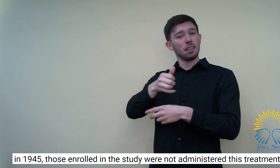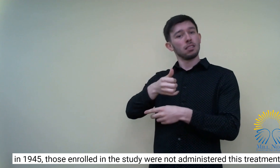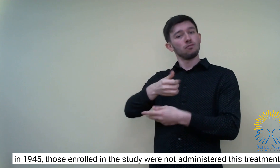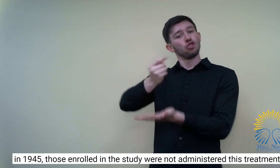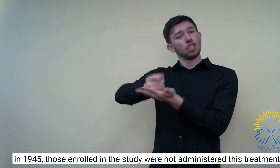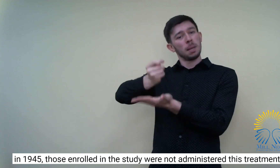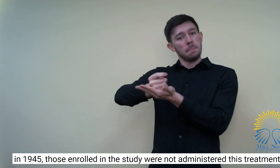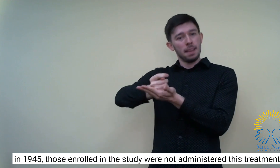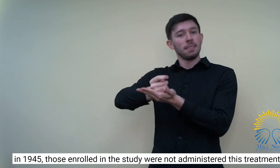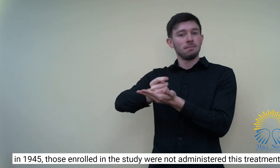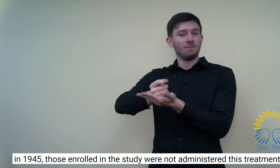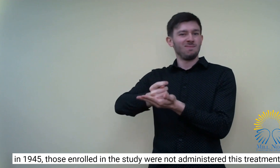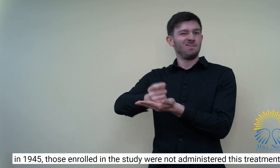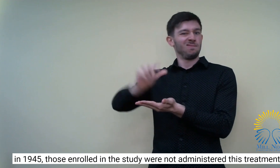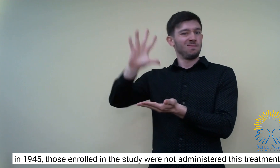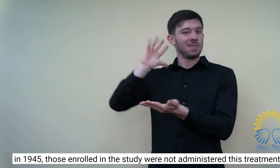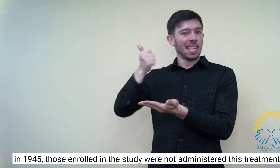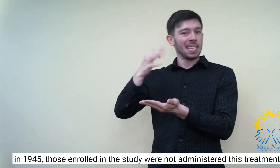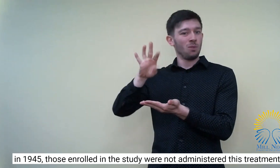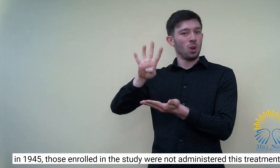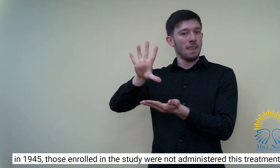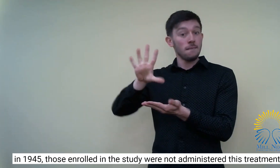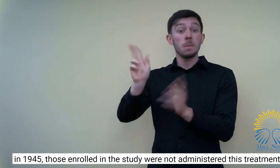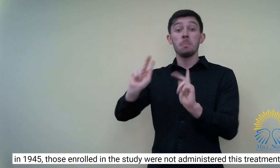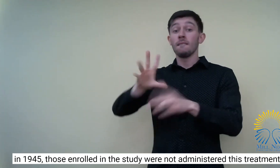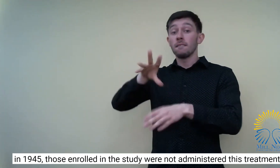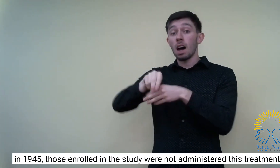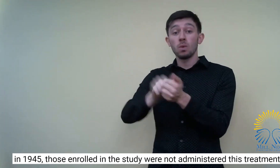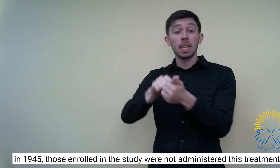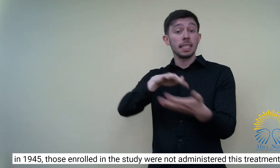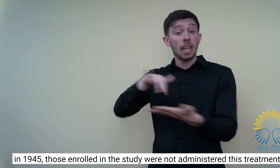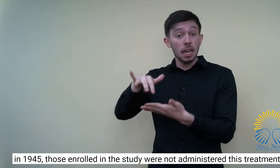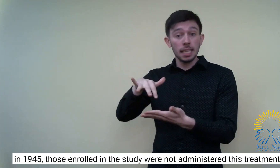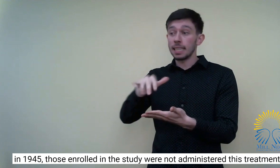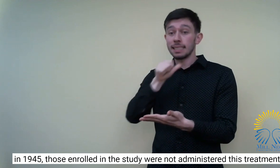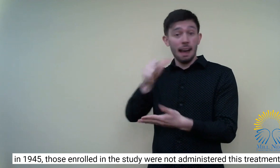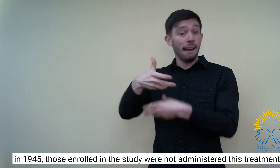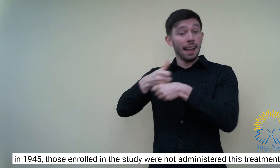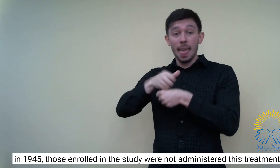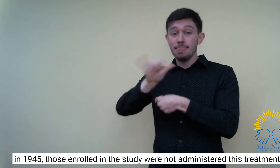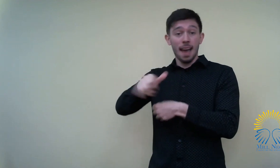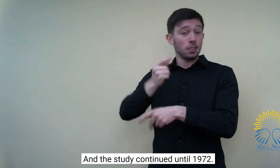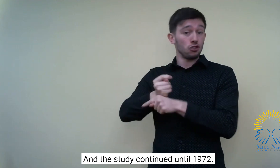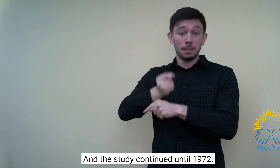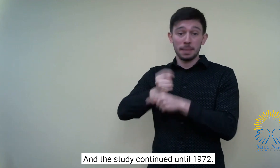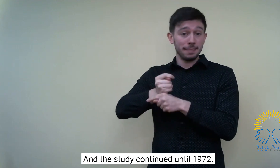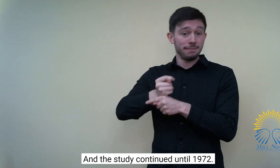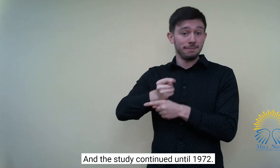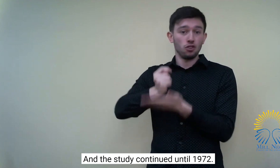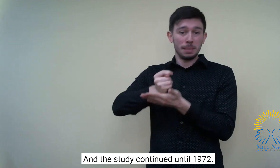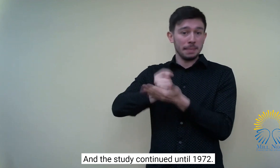1945, those enrolled in the study were not administered this treatment. And the study continued